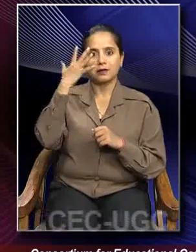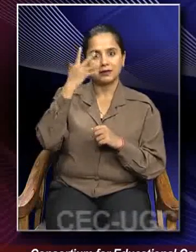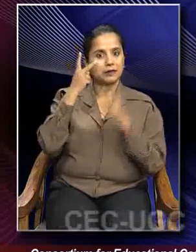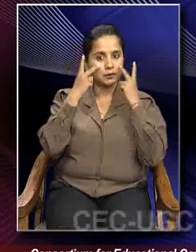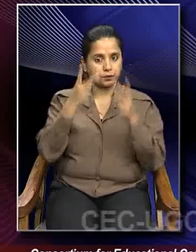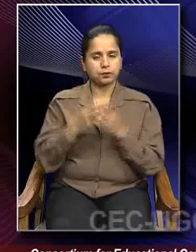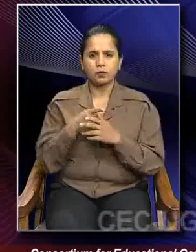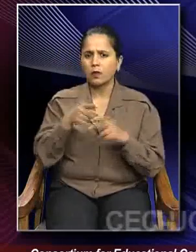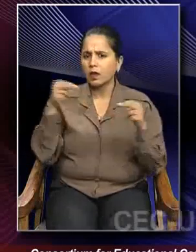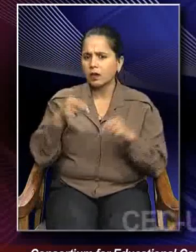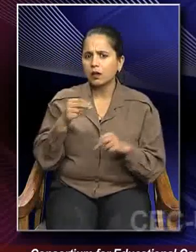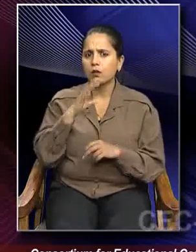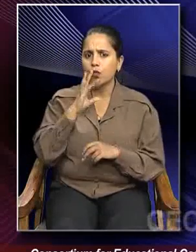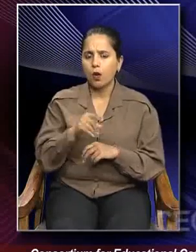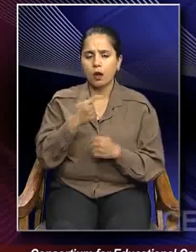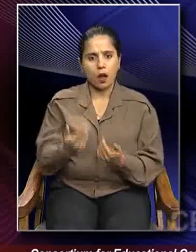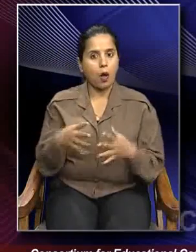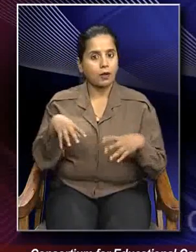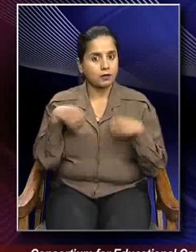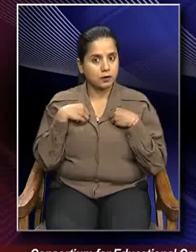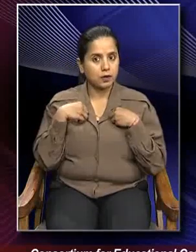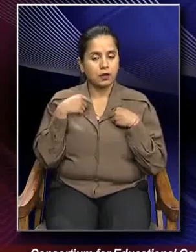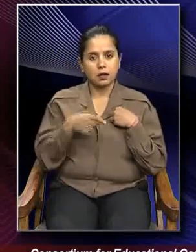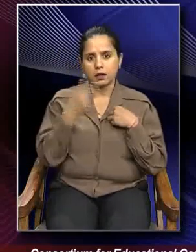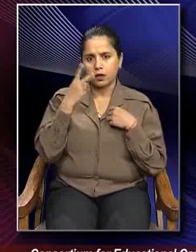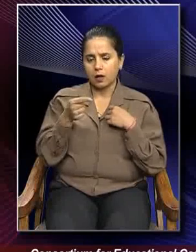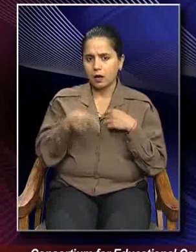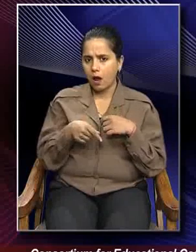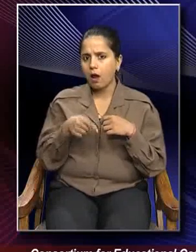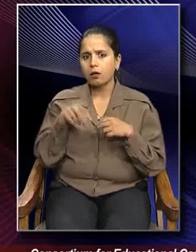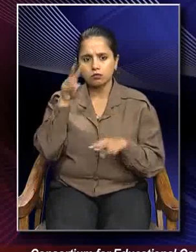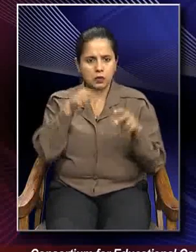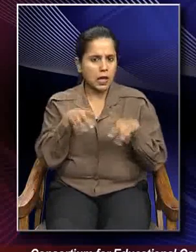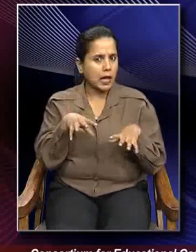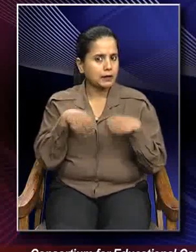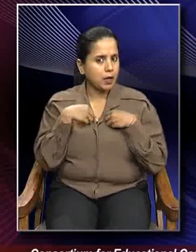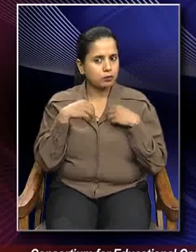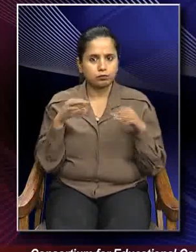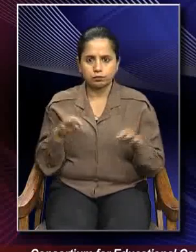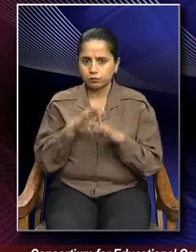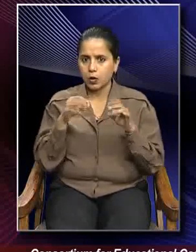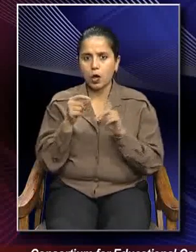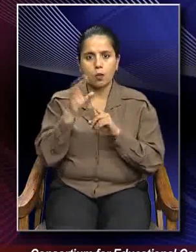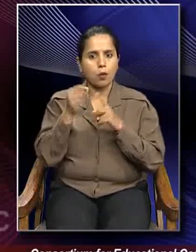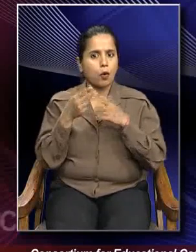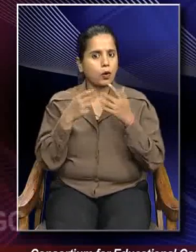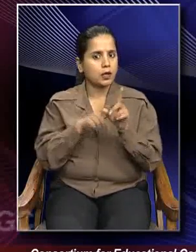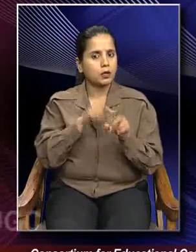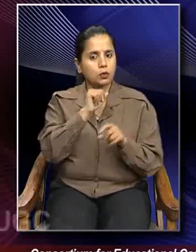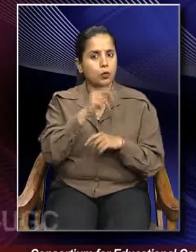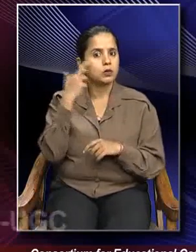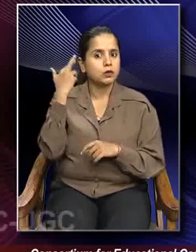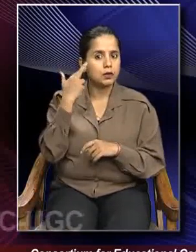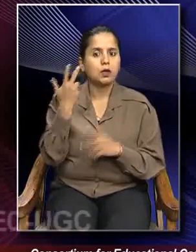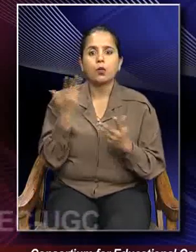The necessity of admitting such unperceived potency in the cause is